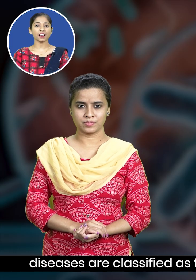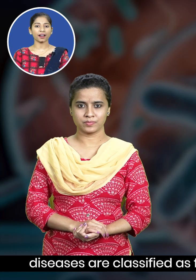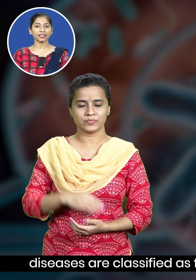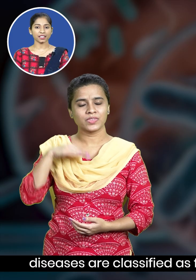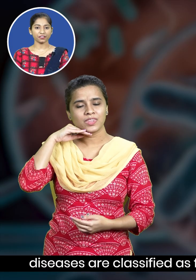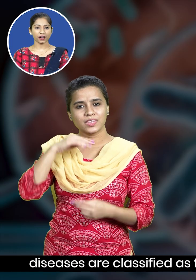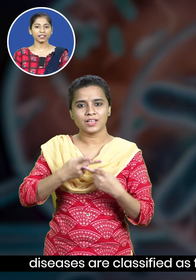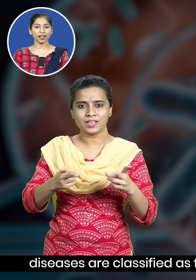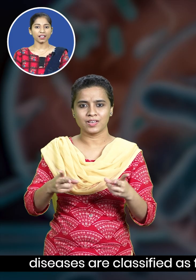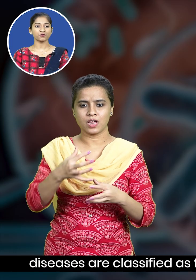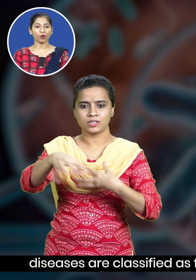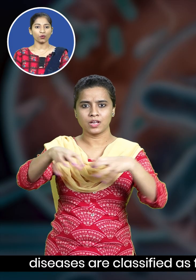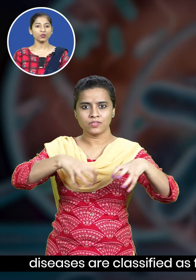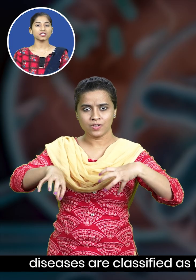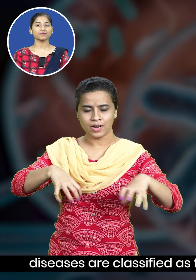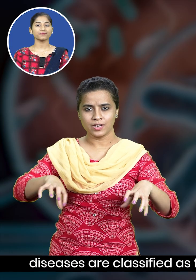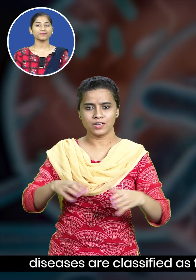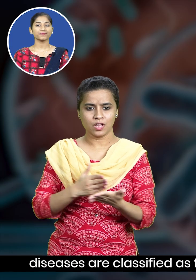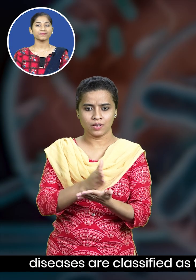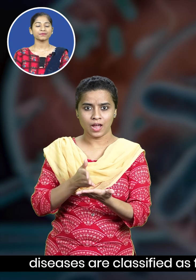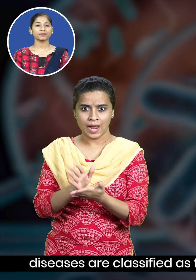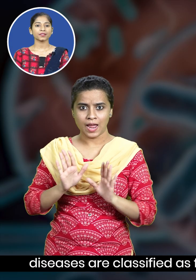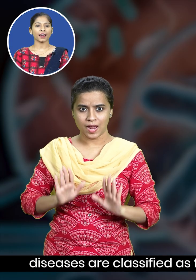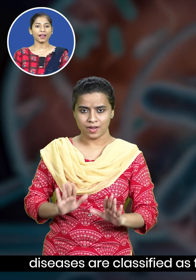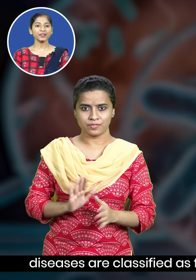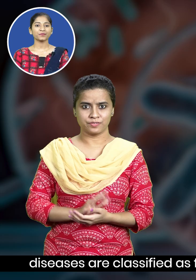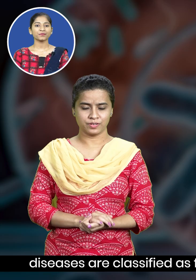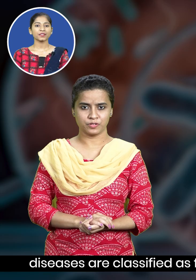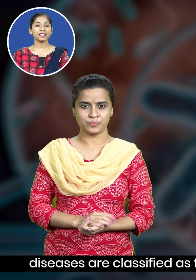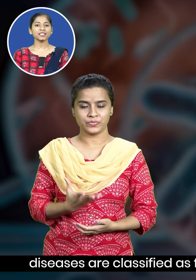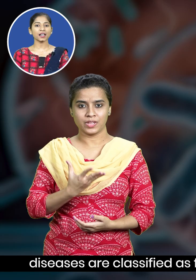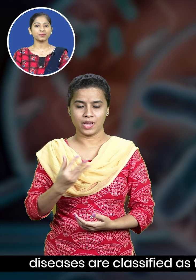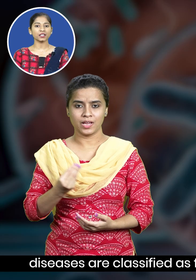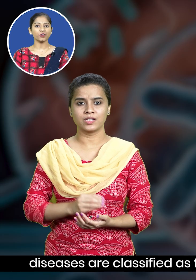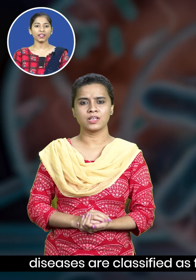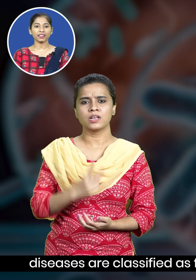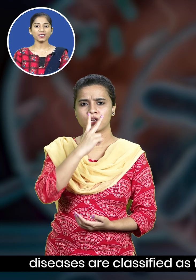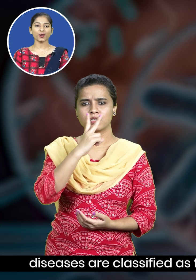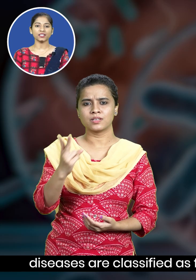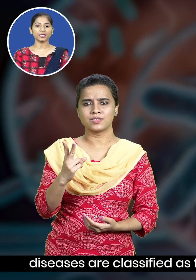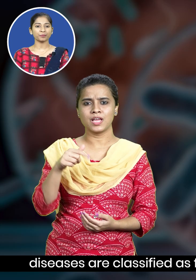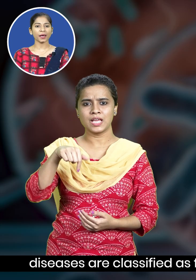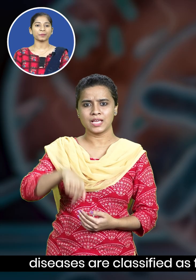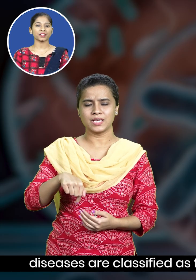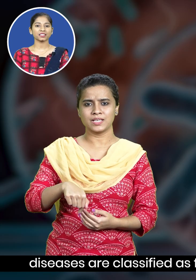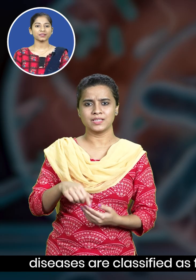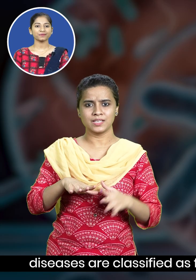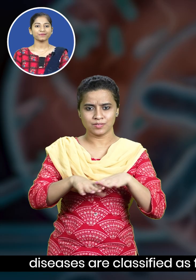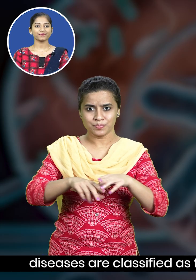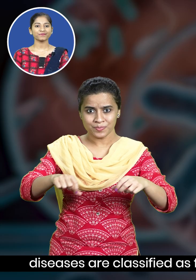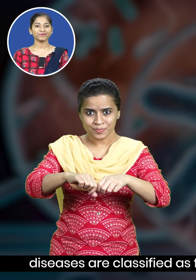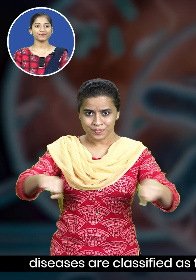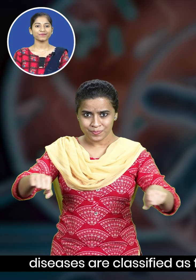diseases are classified as follows, and let's observe in this concept map.